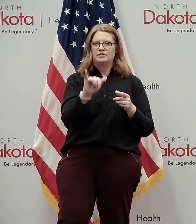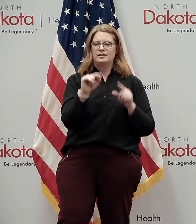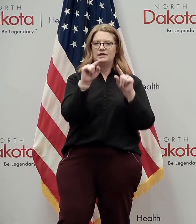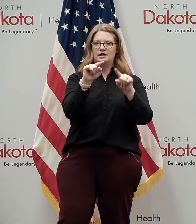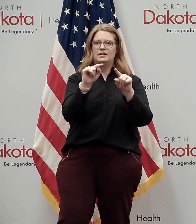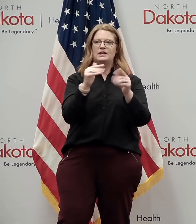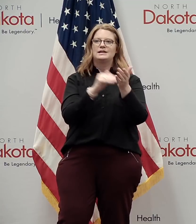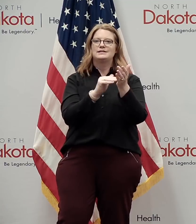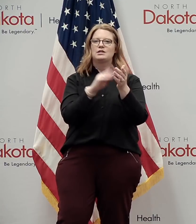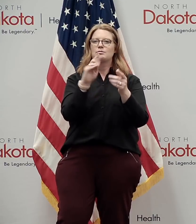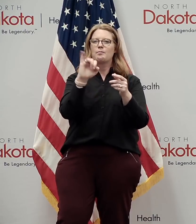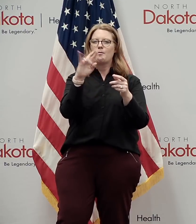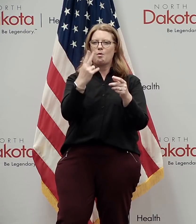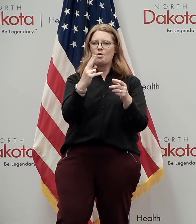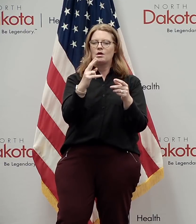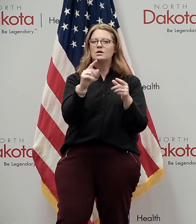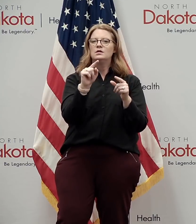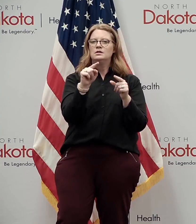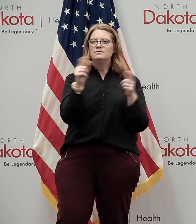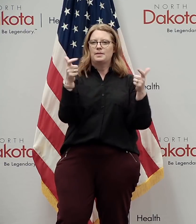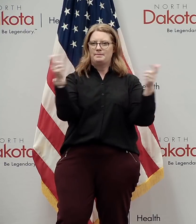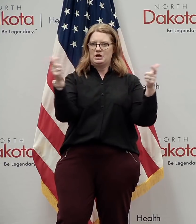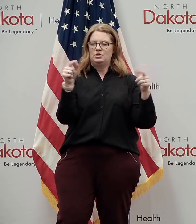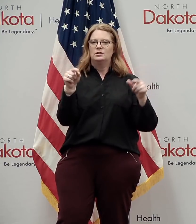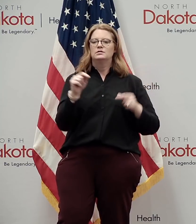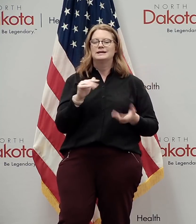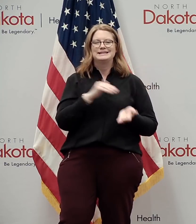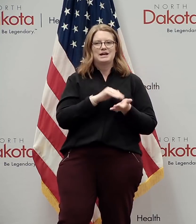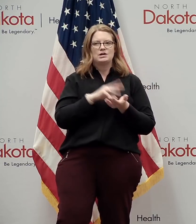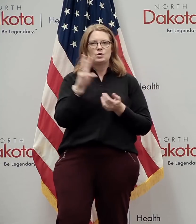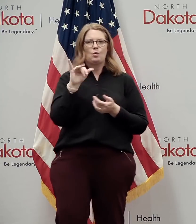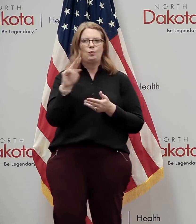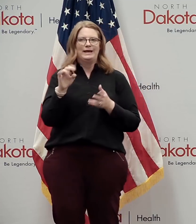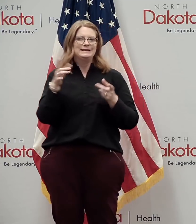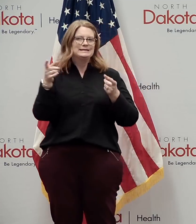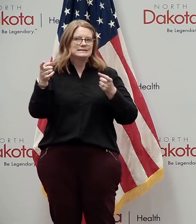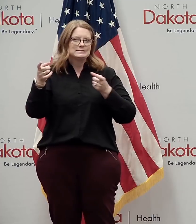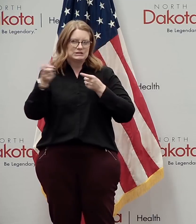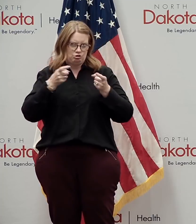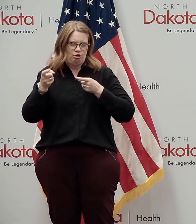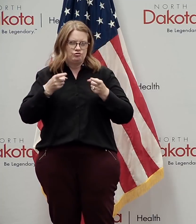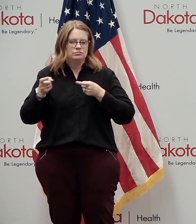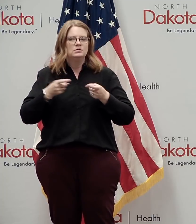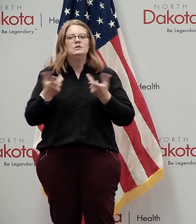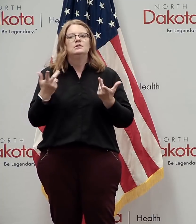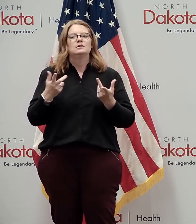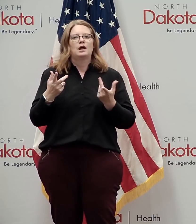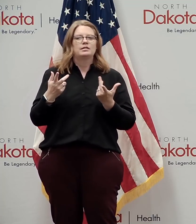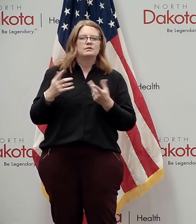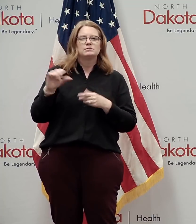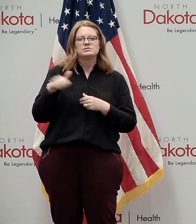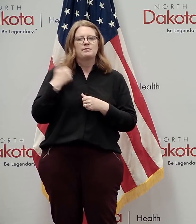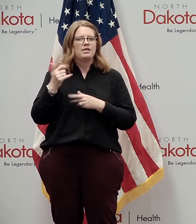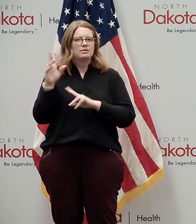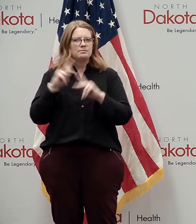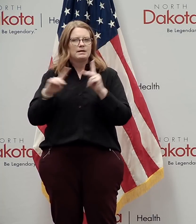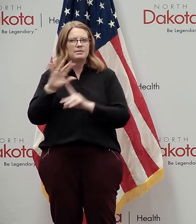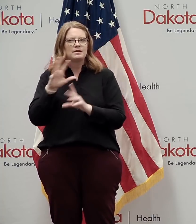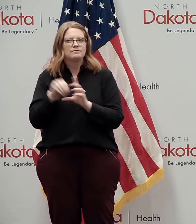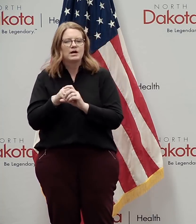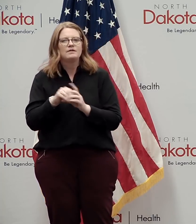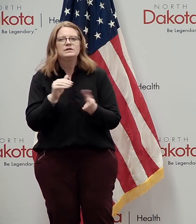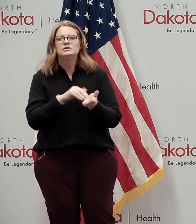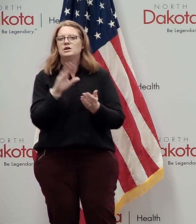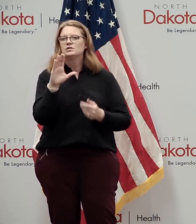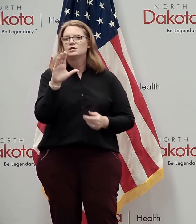Eric Plummer for the big campuses. Dr. Wynne is leading that, advised by a couple other key people, Dr.